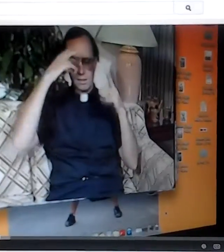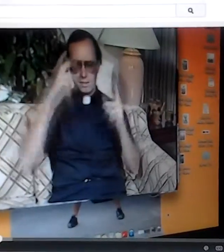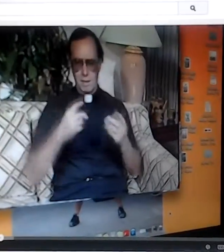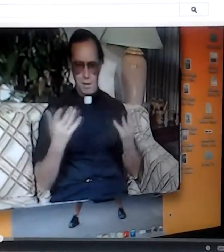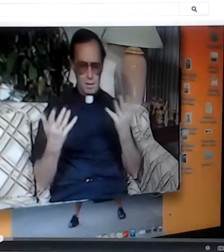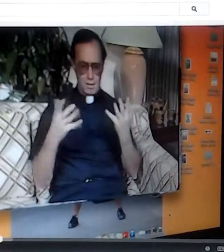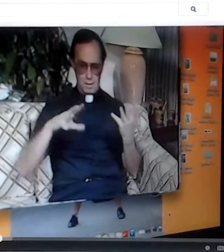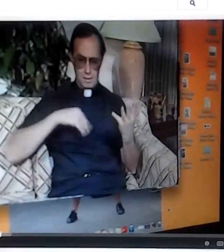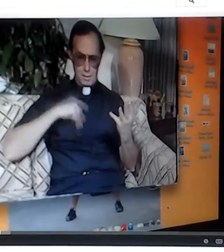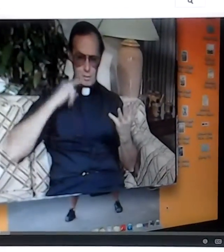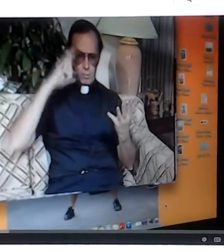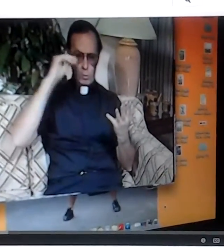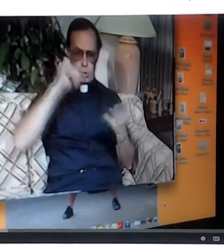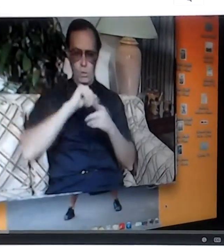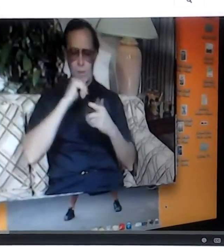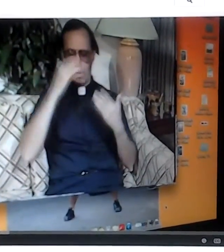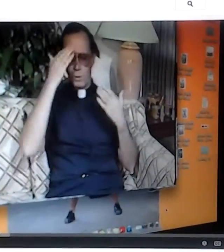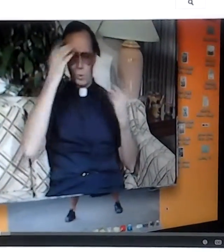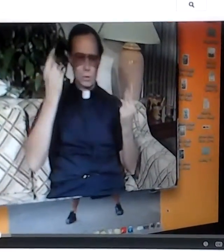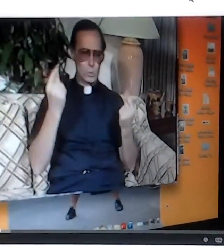groups.